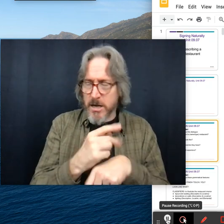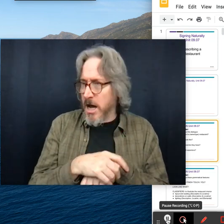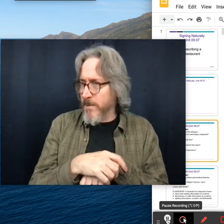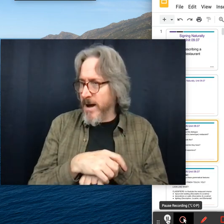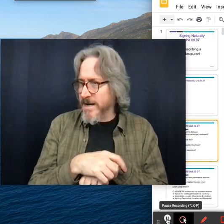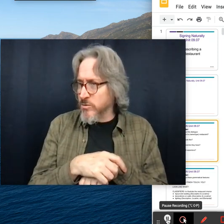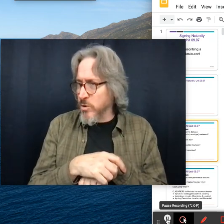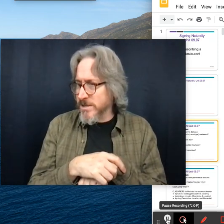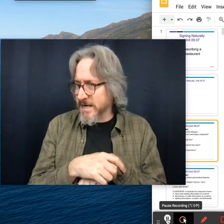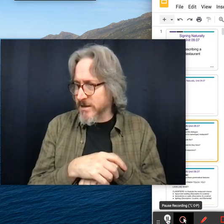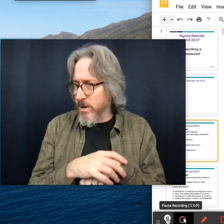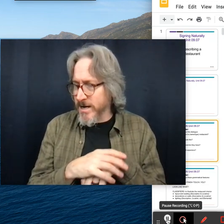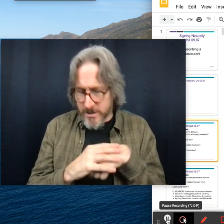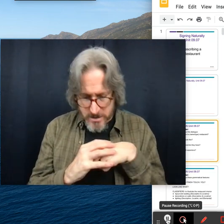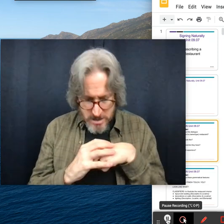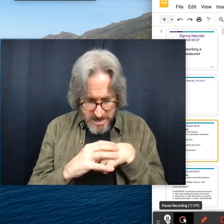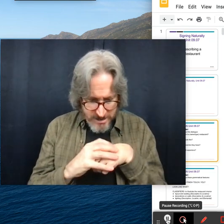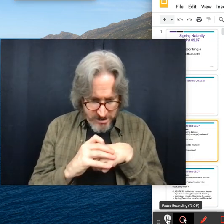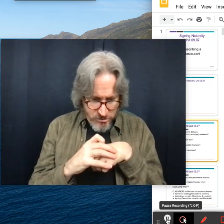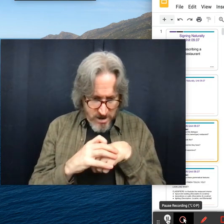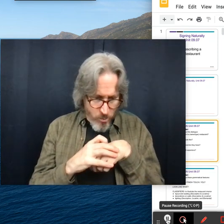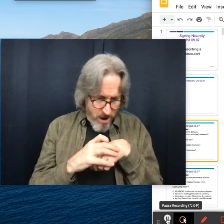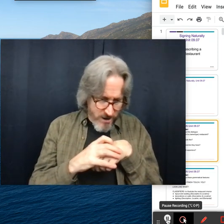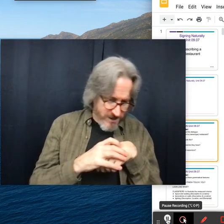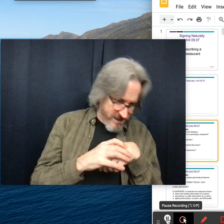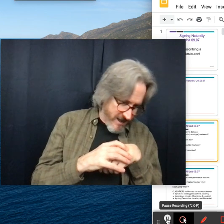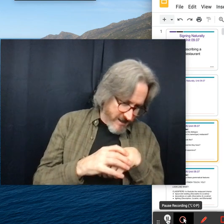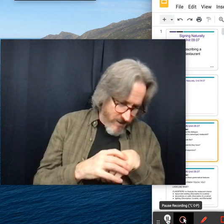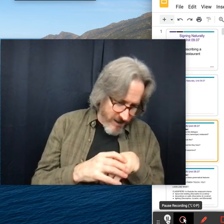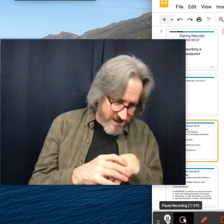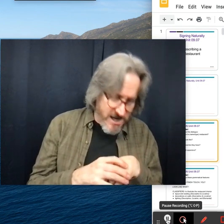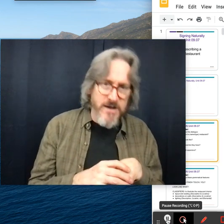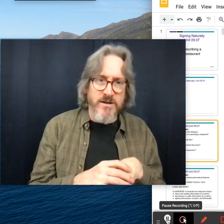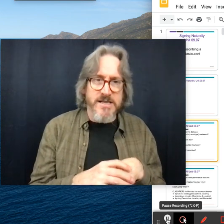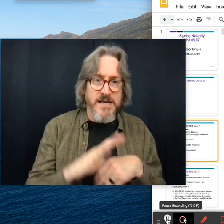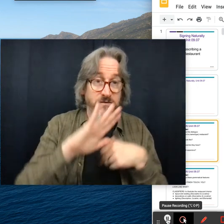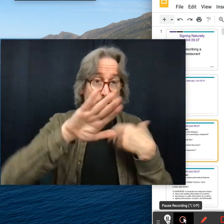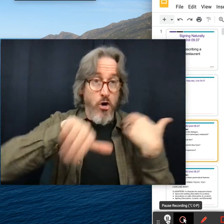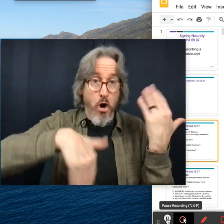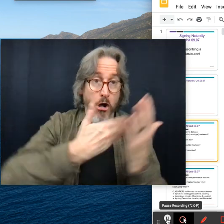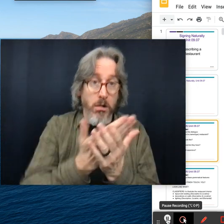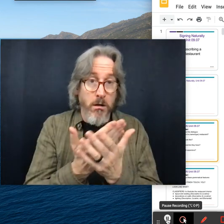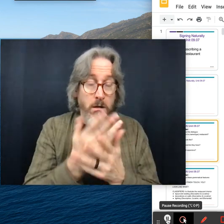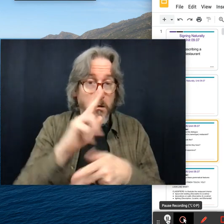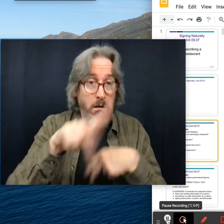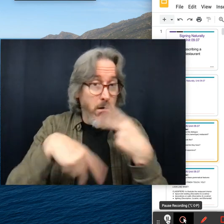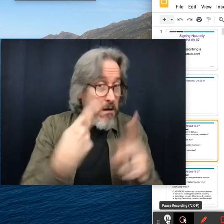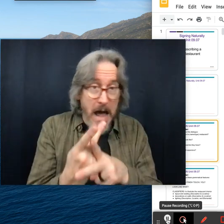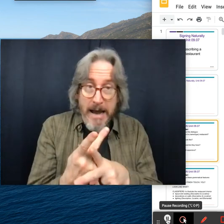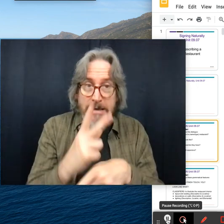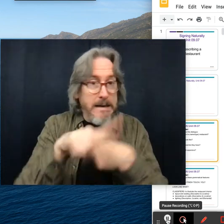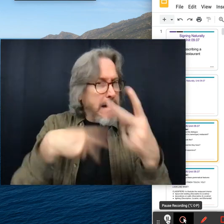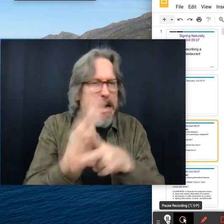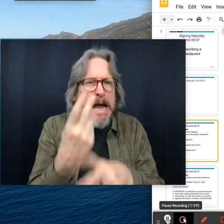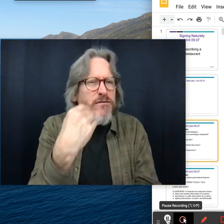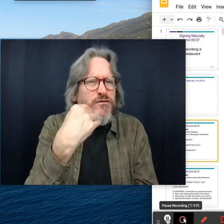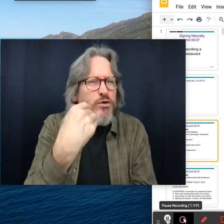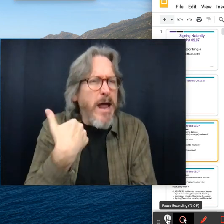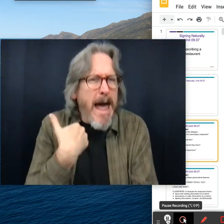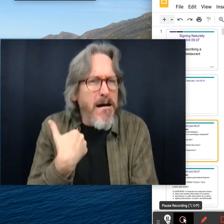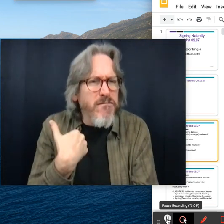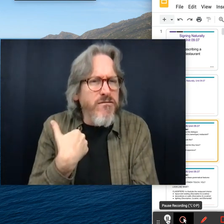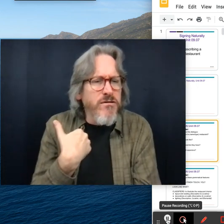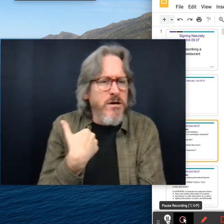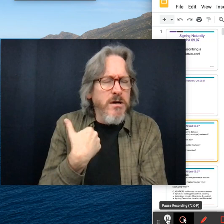Kind. I don't know exactly how to describe why we sign it that way. It's kind of like the sign for all. Kind of